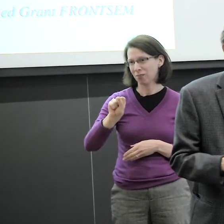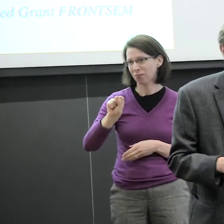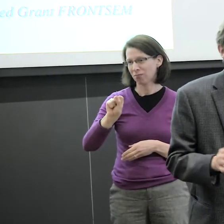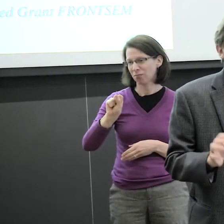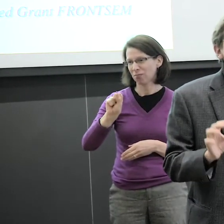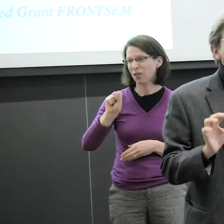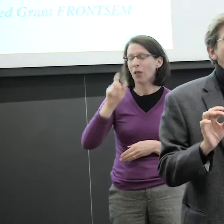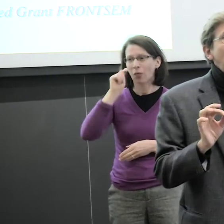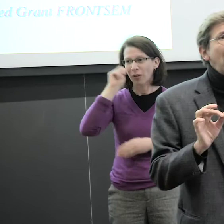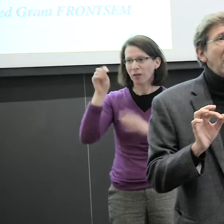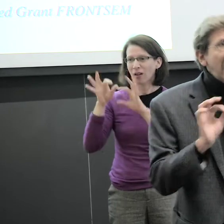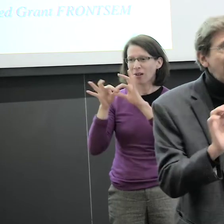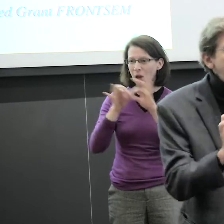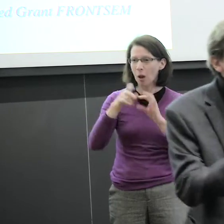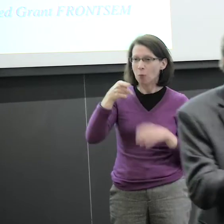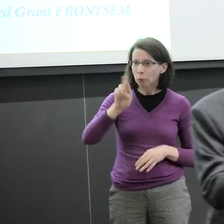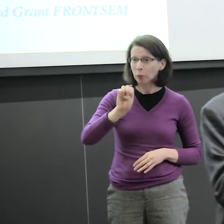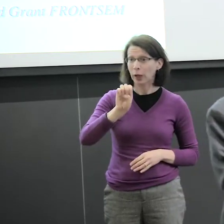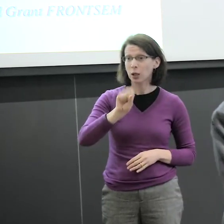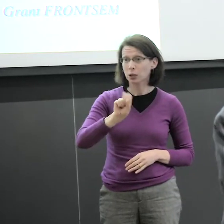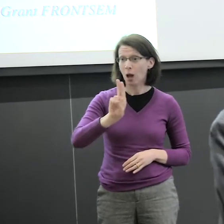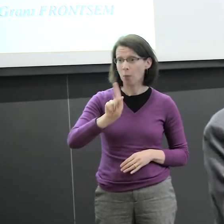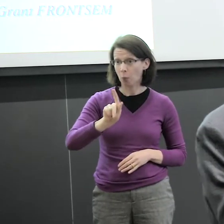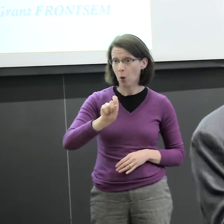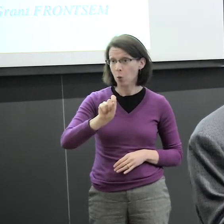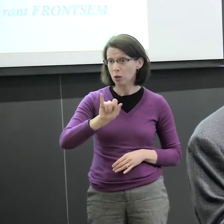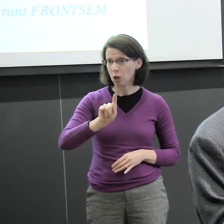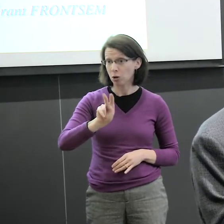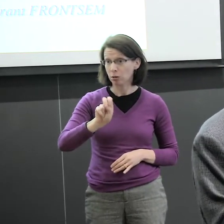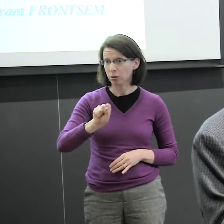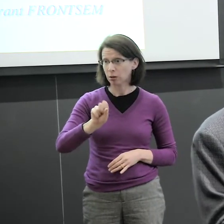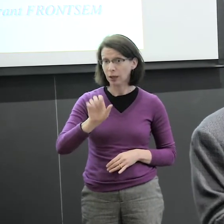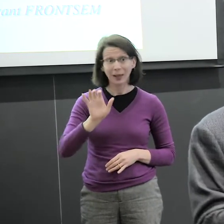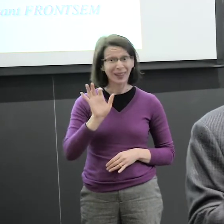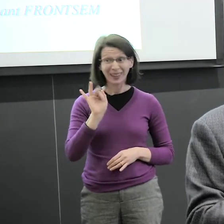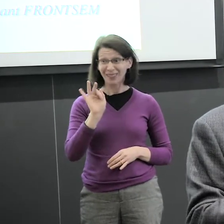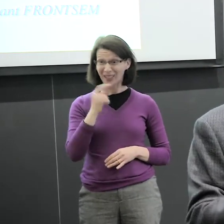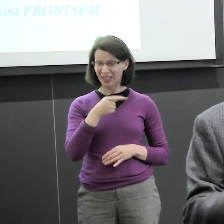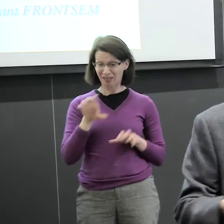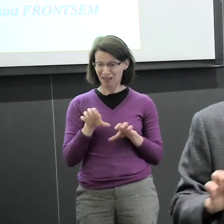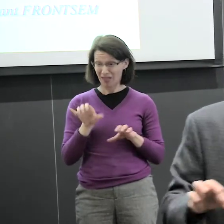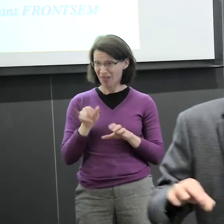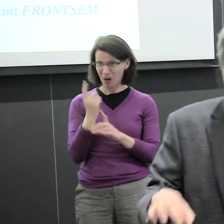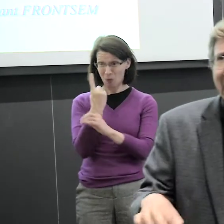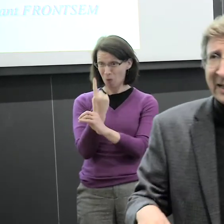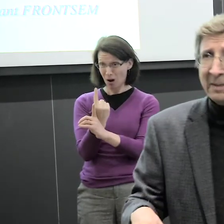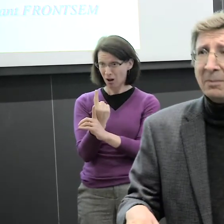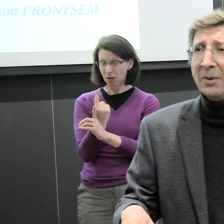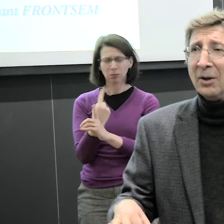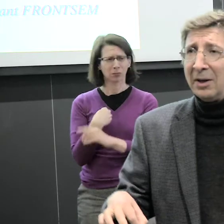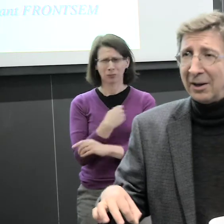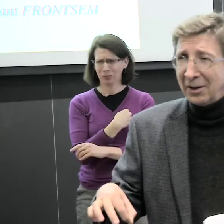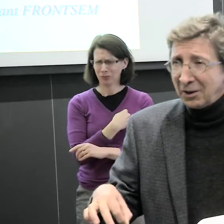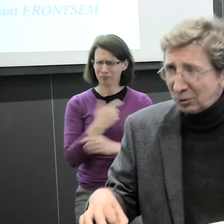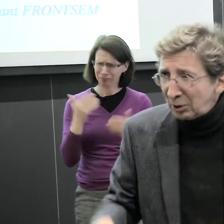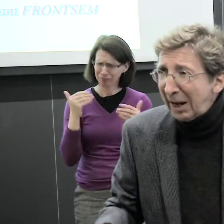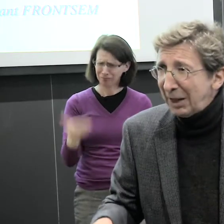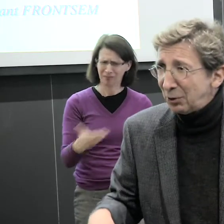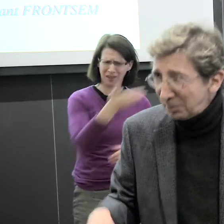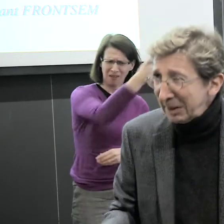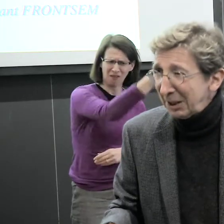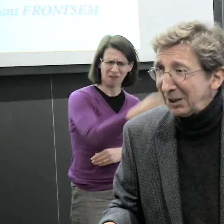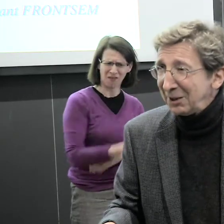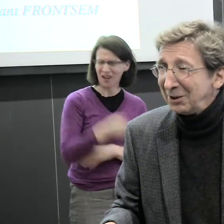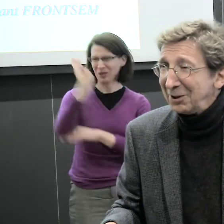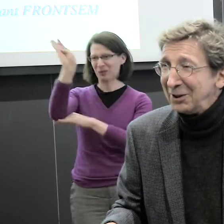Now, even if he had done just that, we would have invited him today